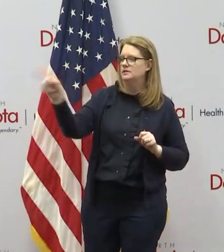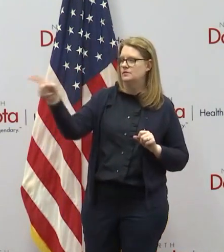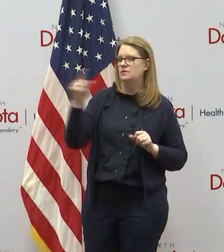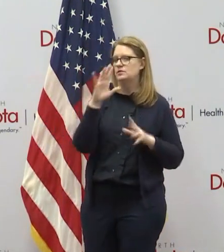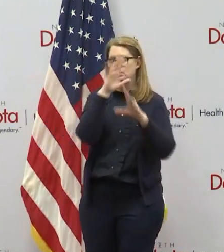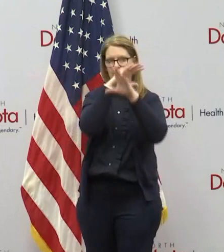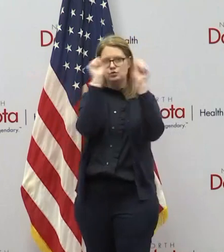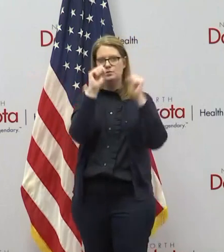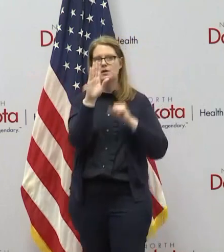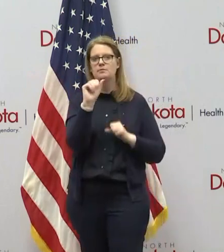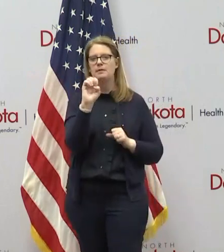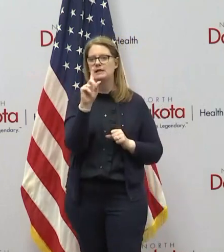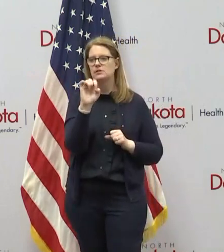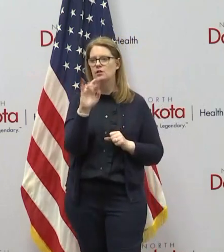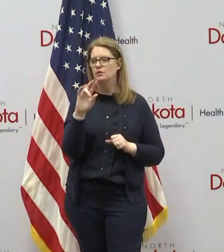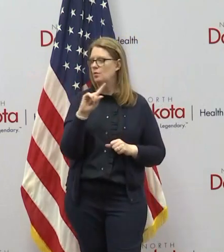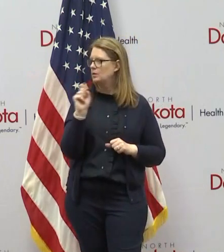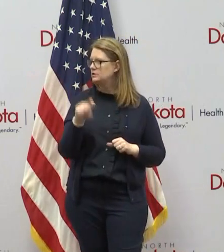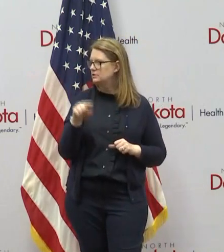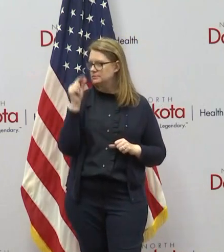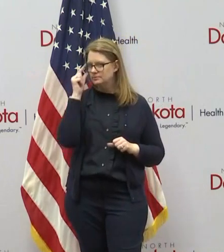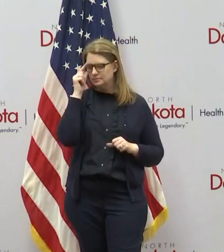Okay, Superintendent Baszler, question?